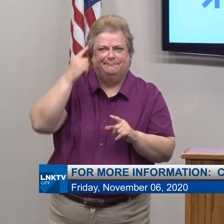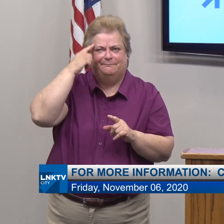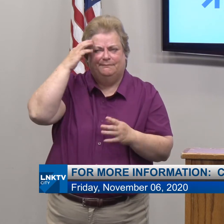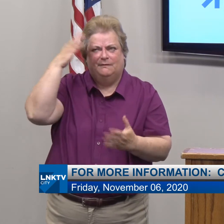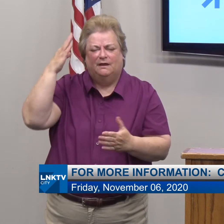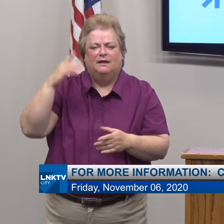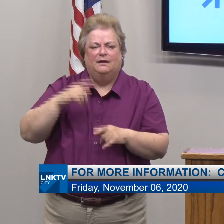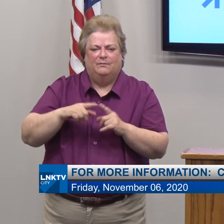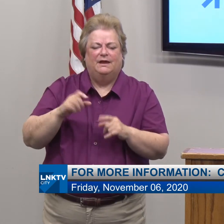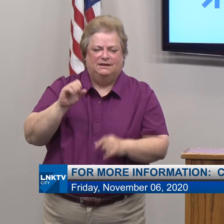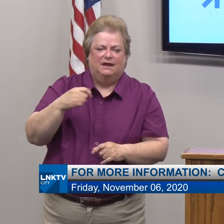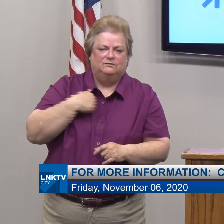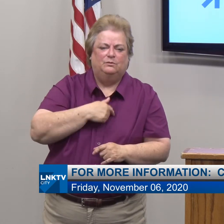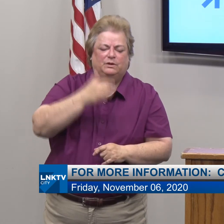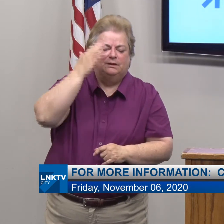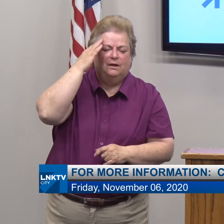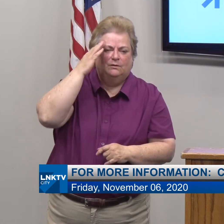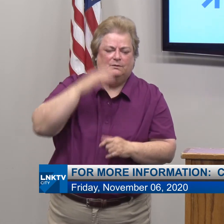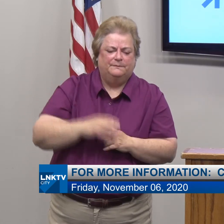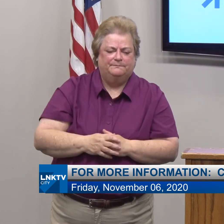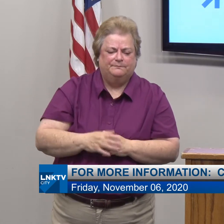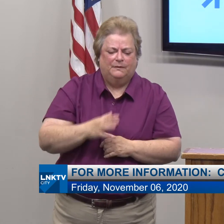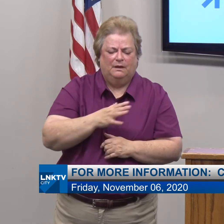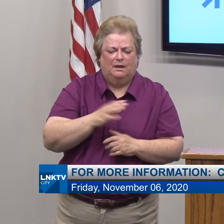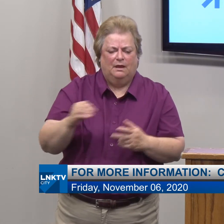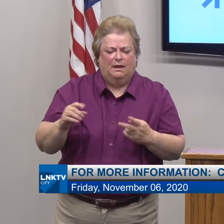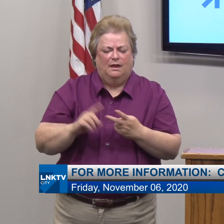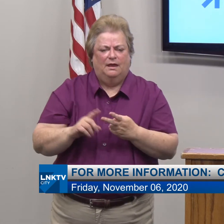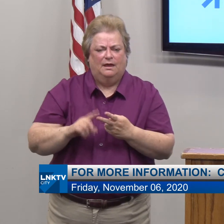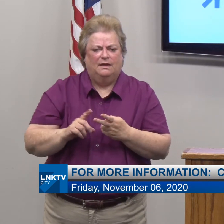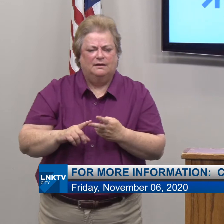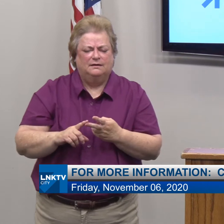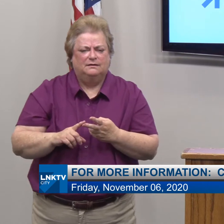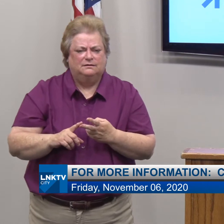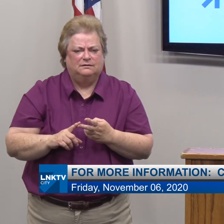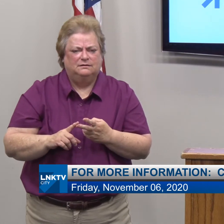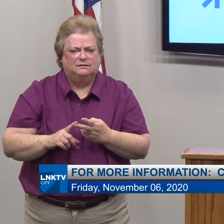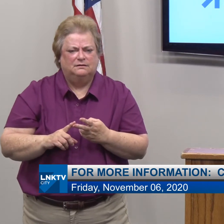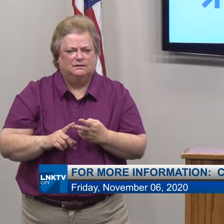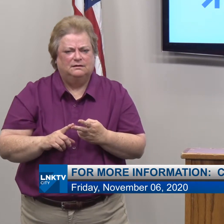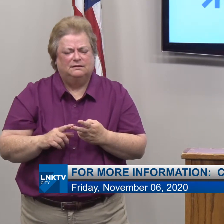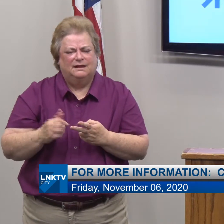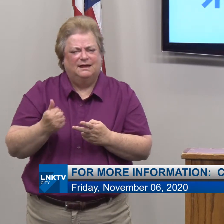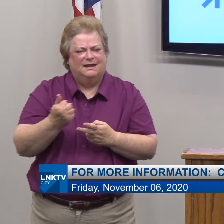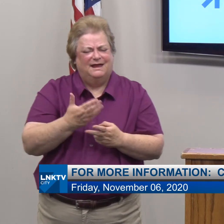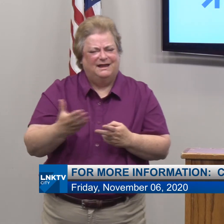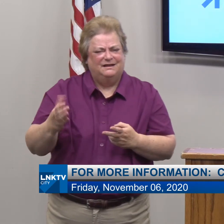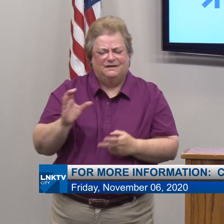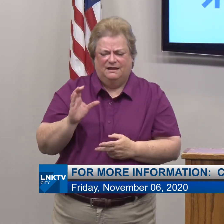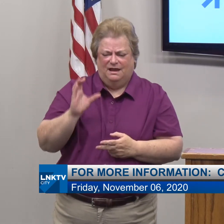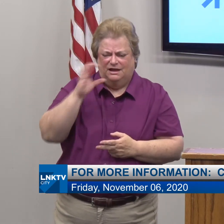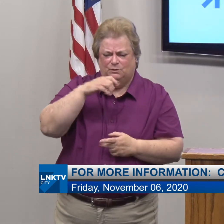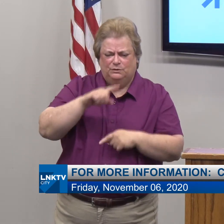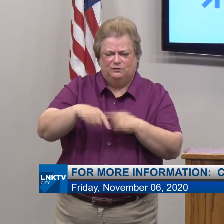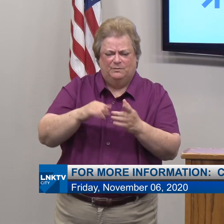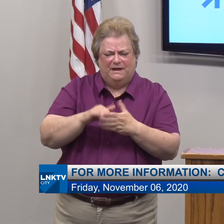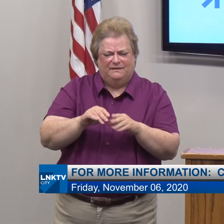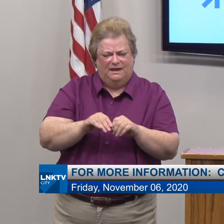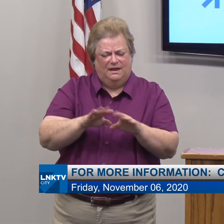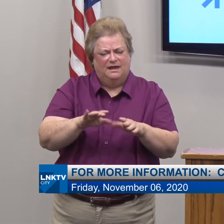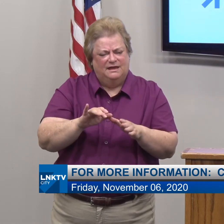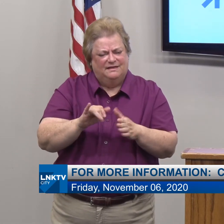know. Okay. And was there anything unusual about that outbreak? I mean, that seems to be the